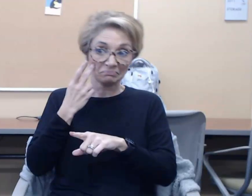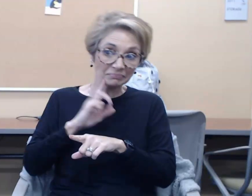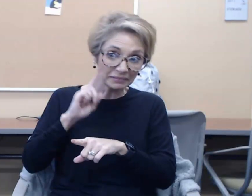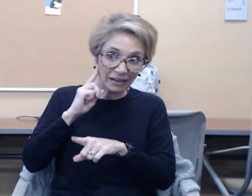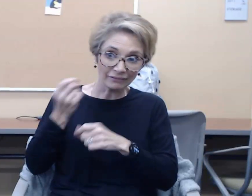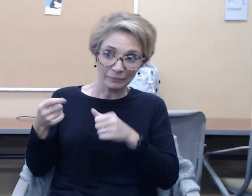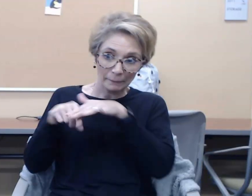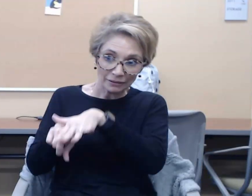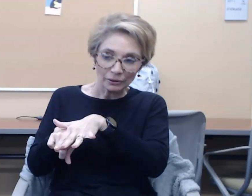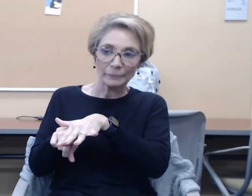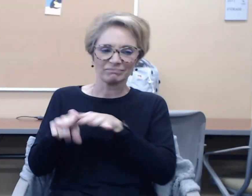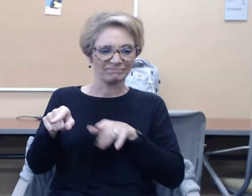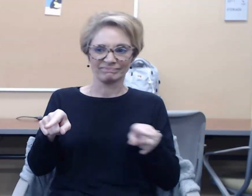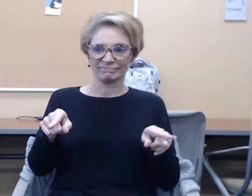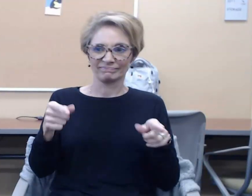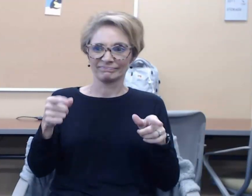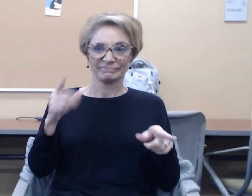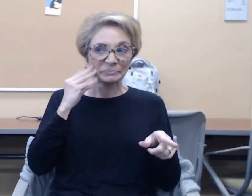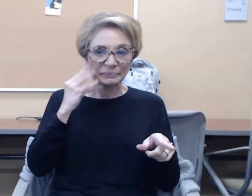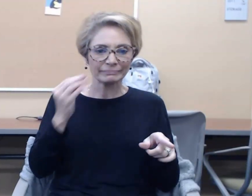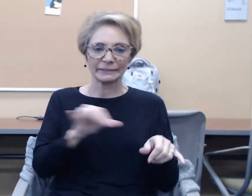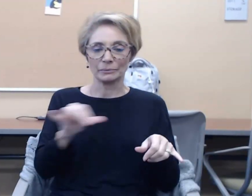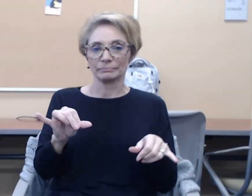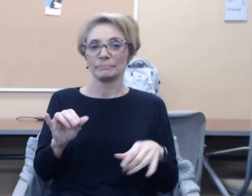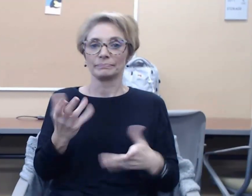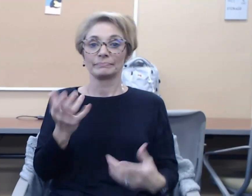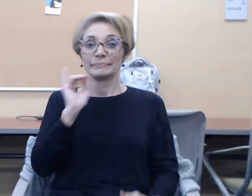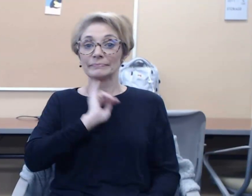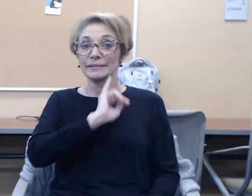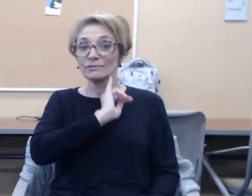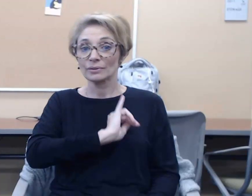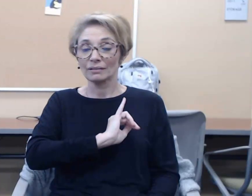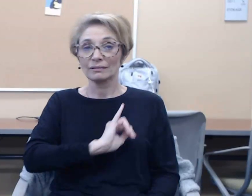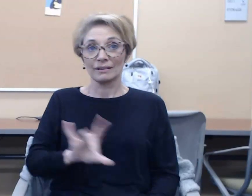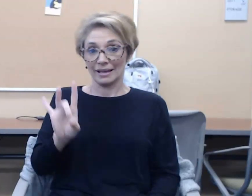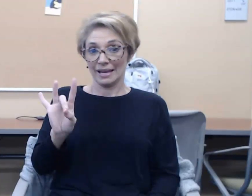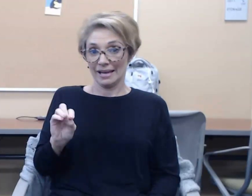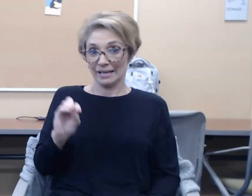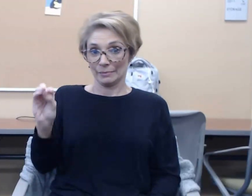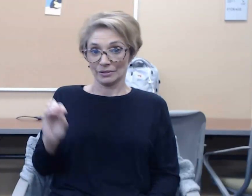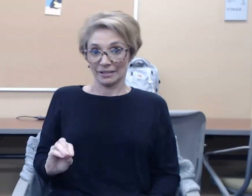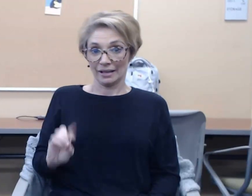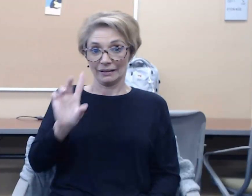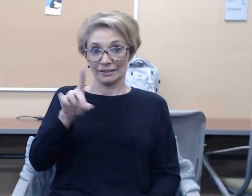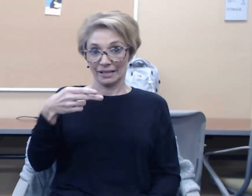mainstream setting. So for example, in Israel, 80% of deaf and hard of hearing students are in mainstream